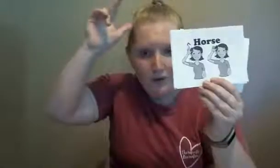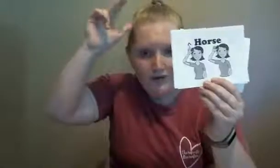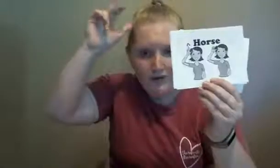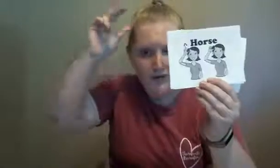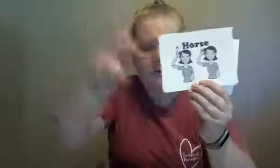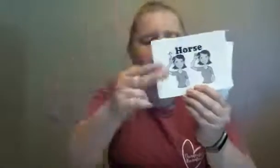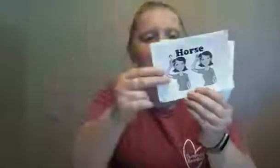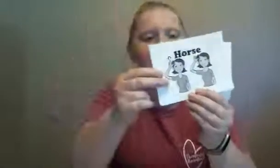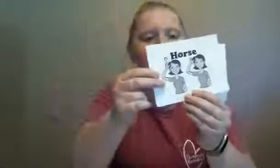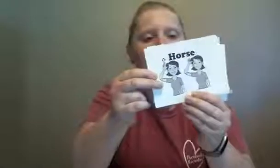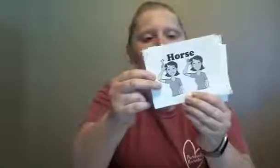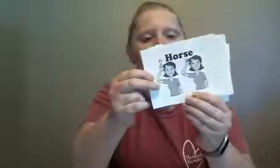horse,